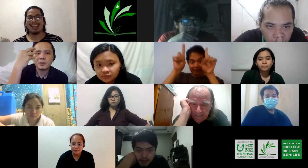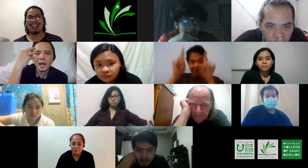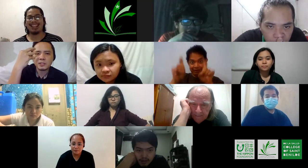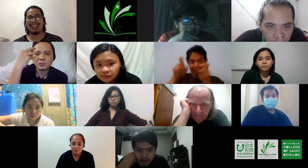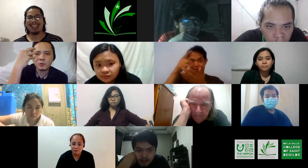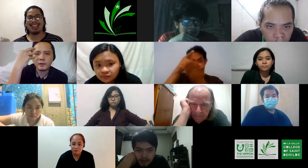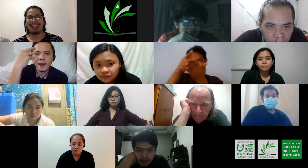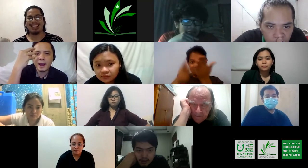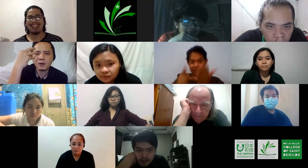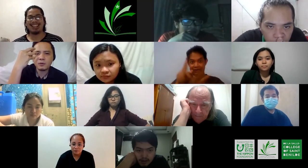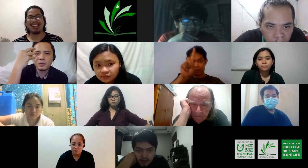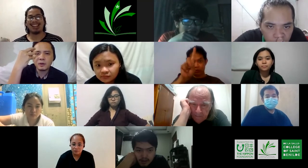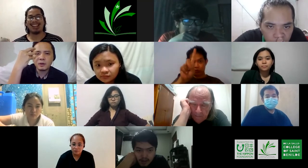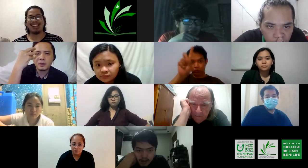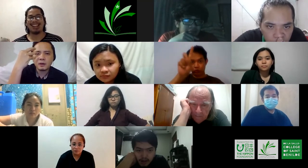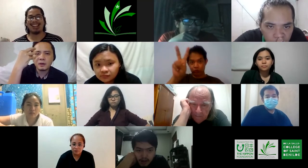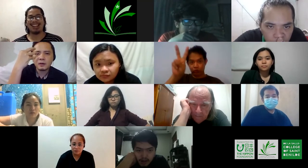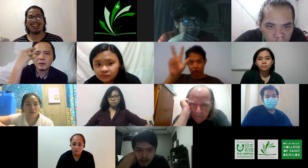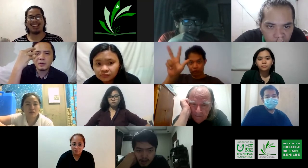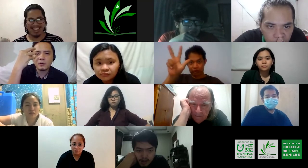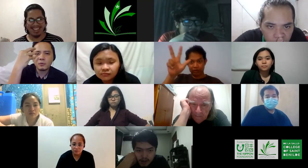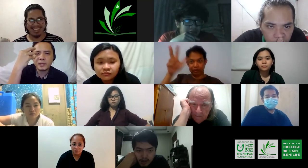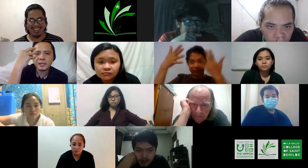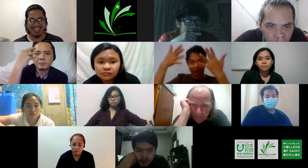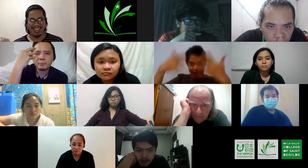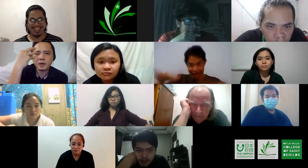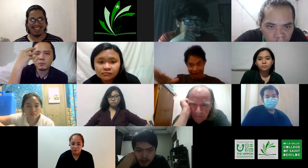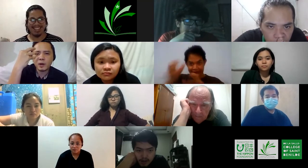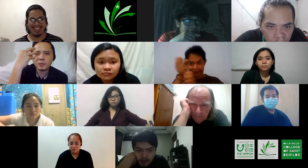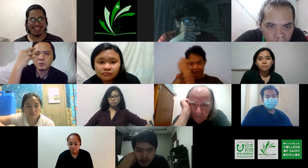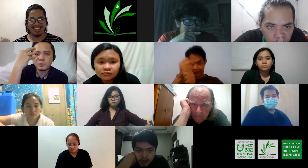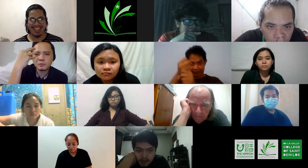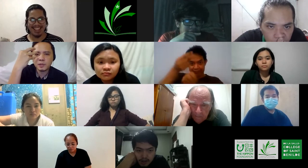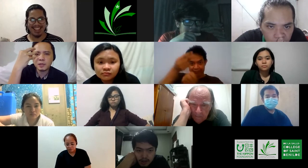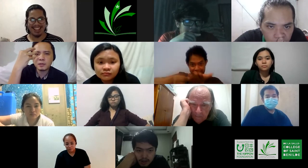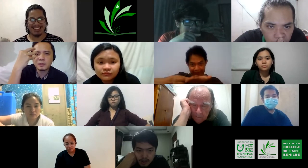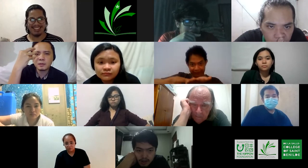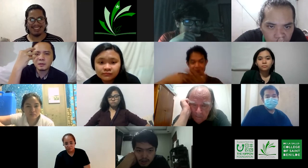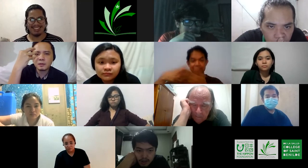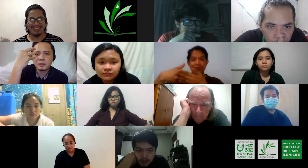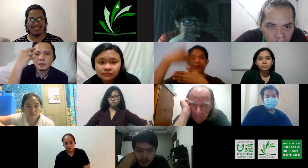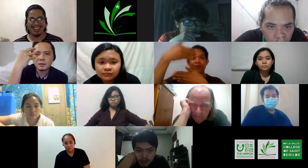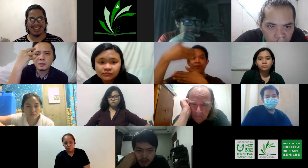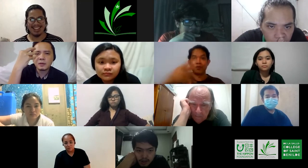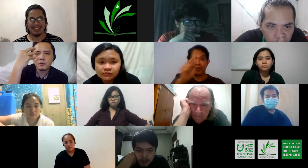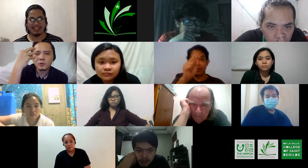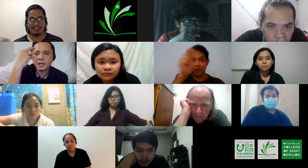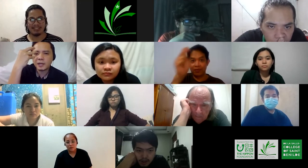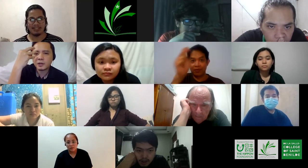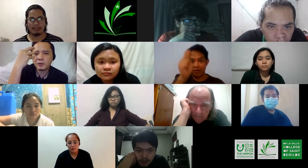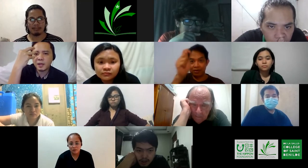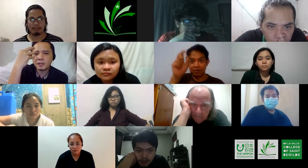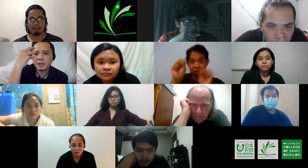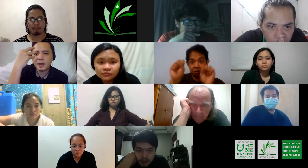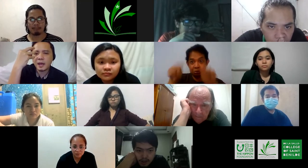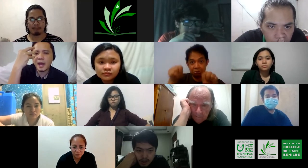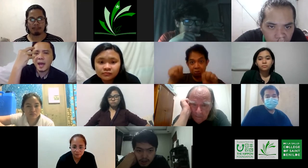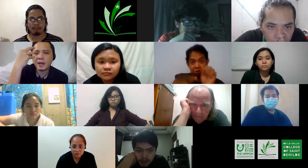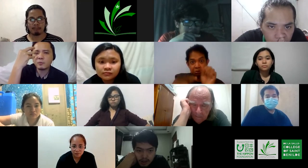So now we did part 1, 2, and 3. Mhm. You'll get a grade and we